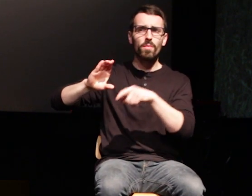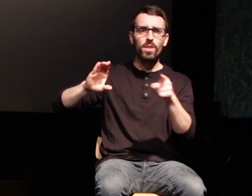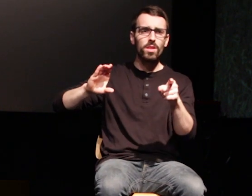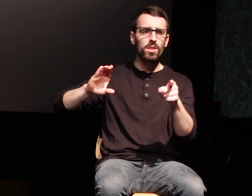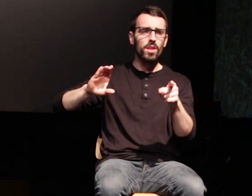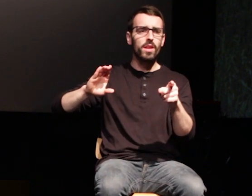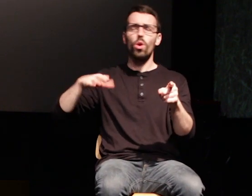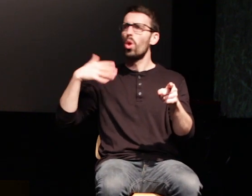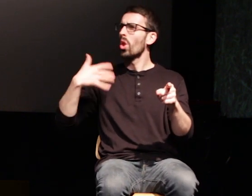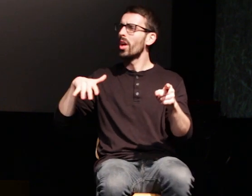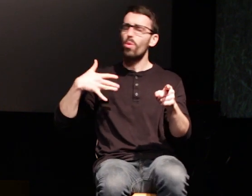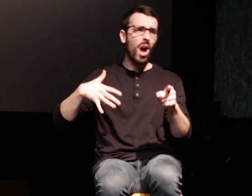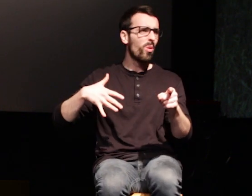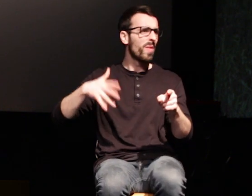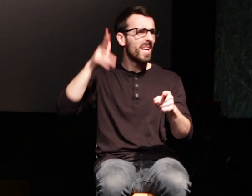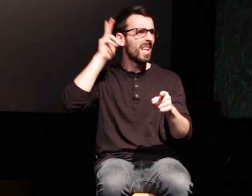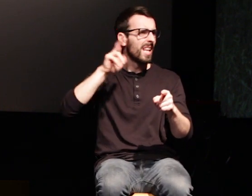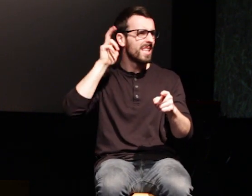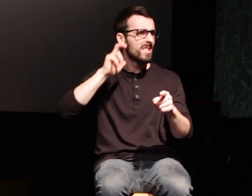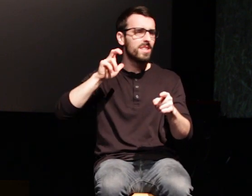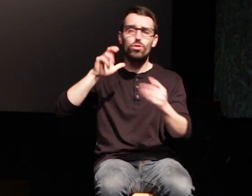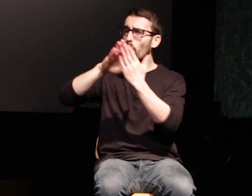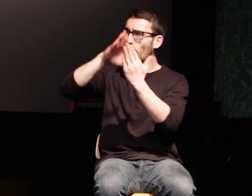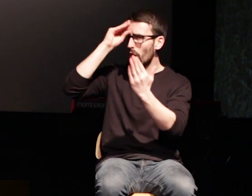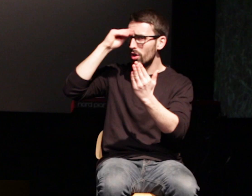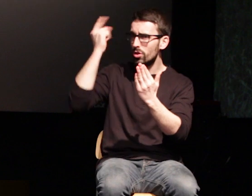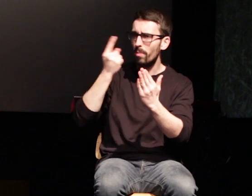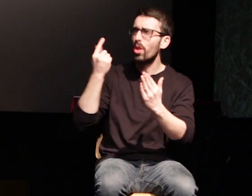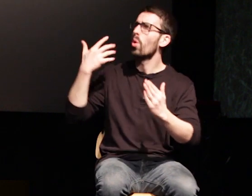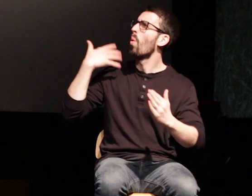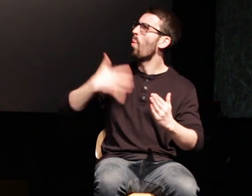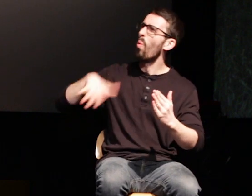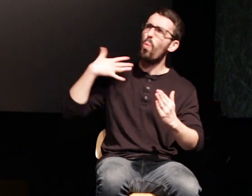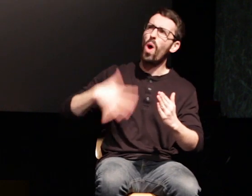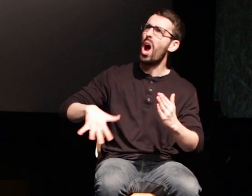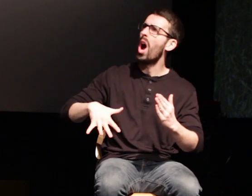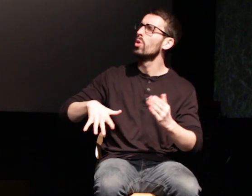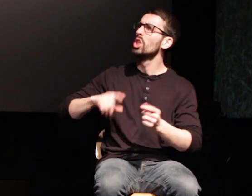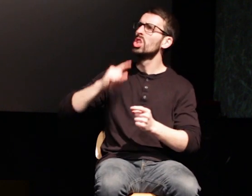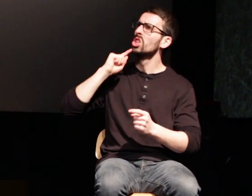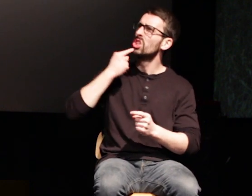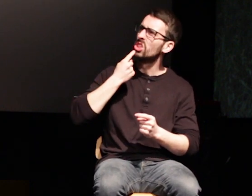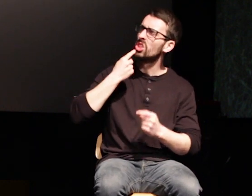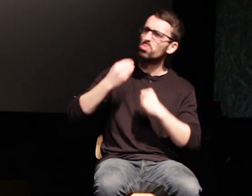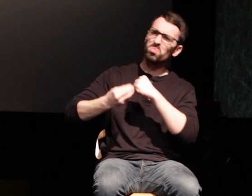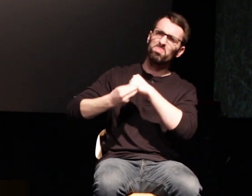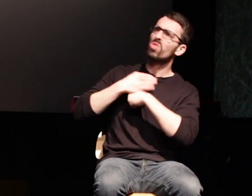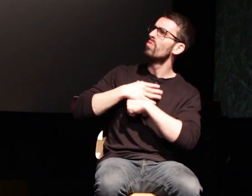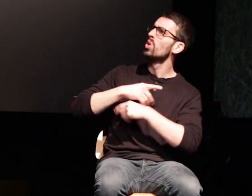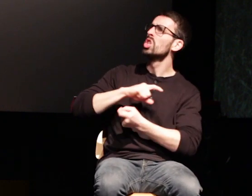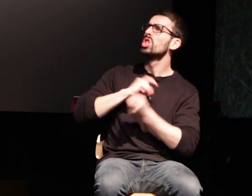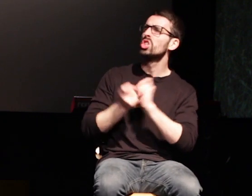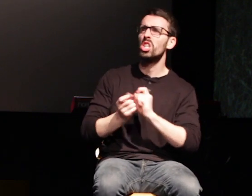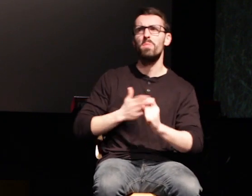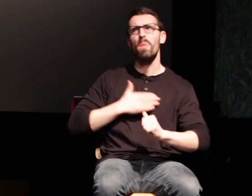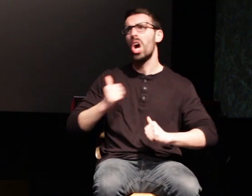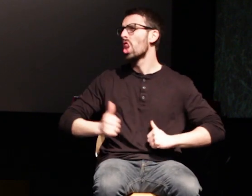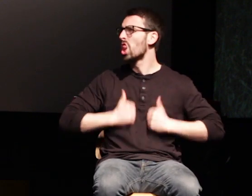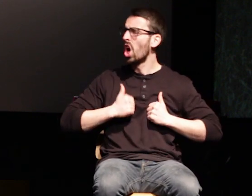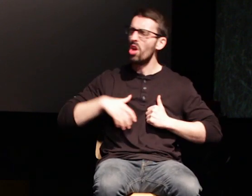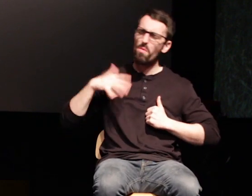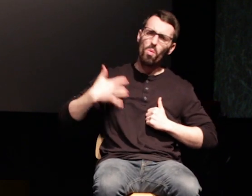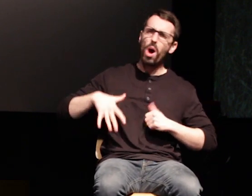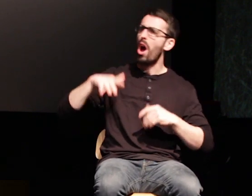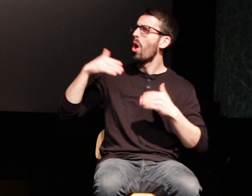thing wrecked me. And you go, really? Like in a good way, like, yeah, dude, I'm changing, this is it, it's a new day, it's